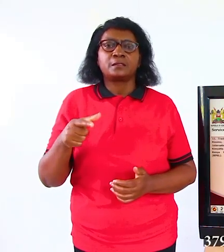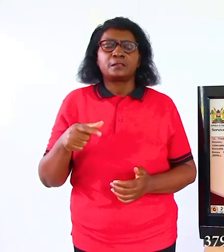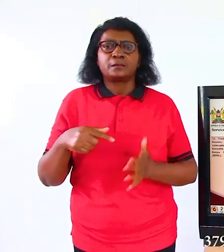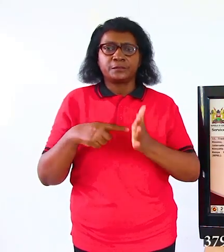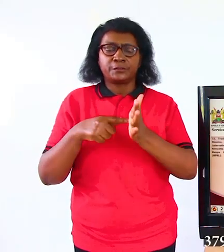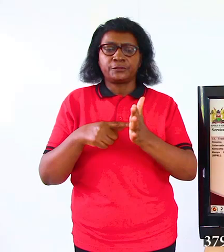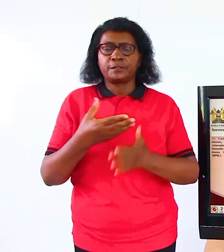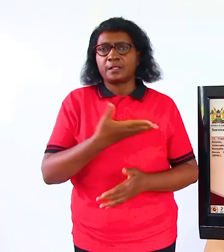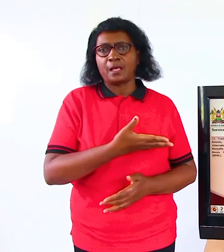379.87,